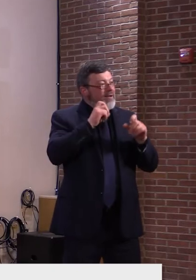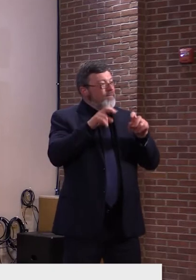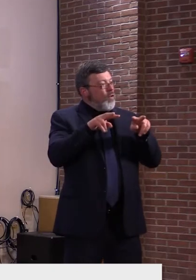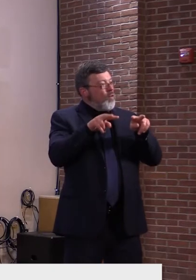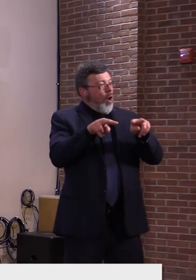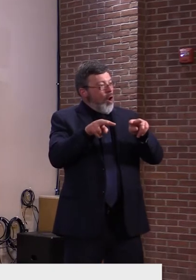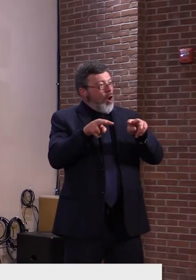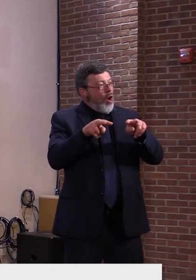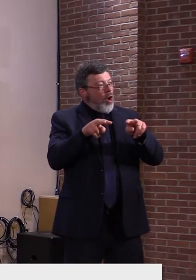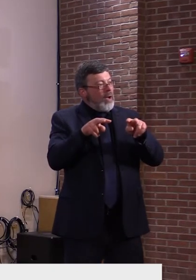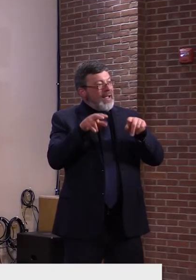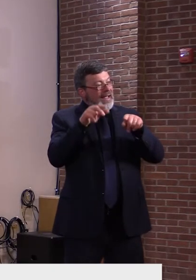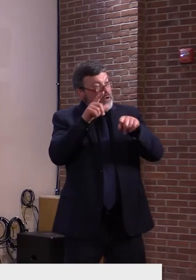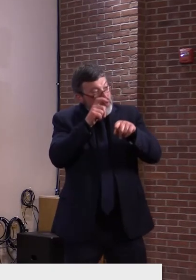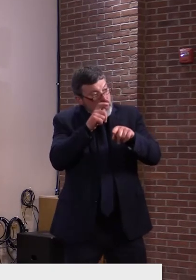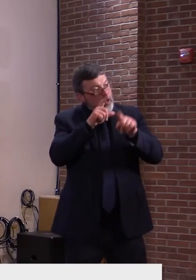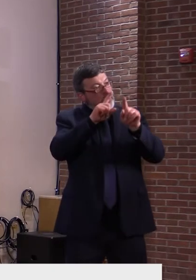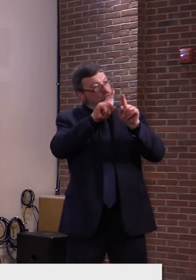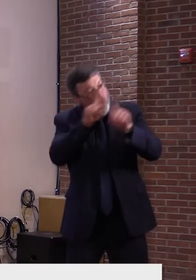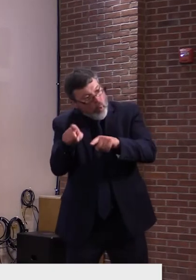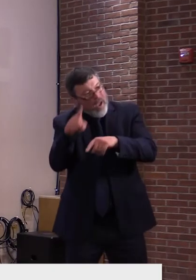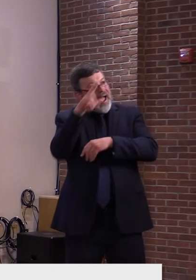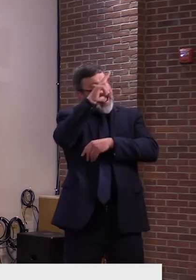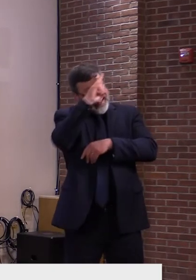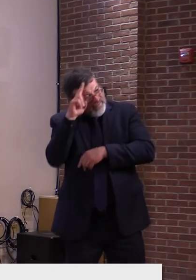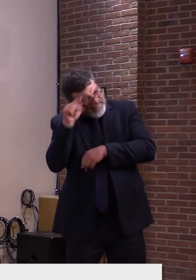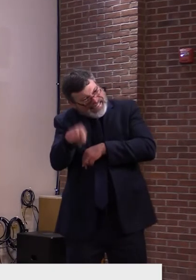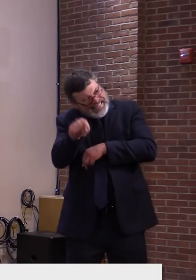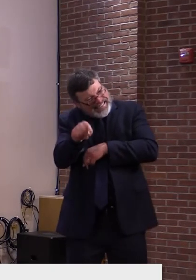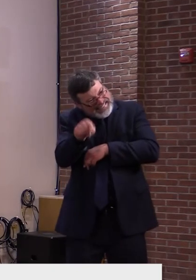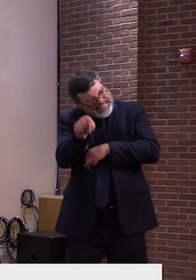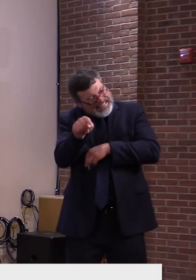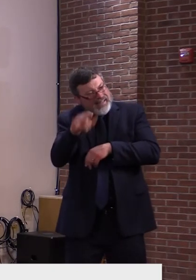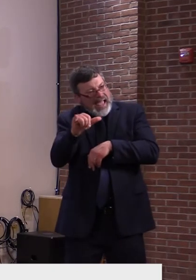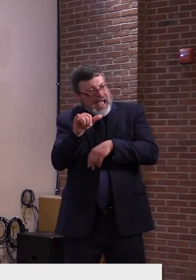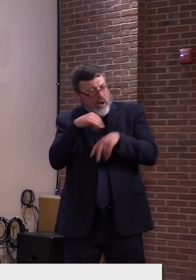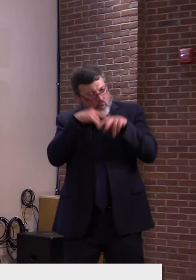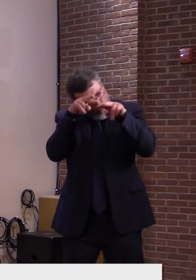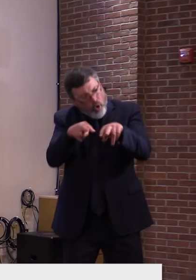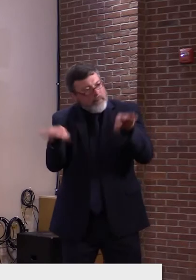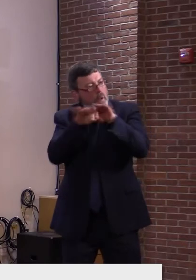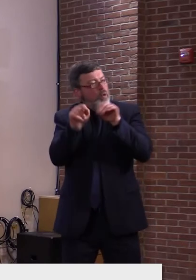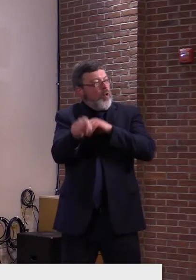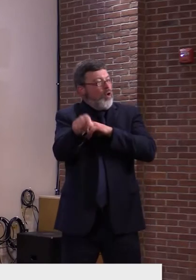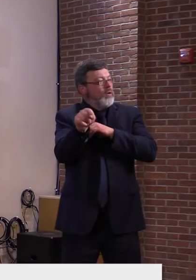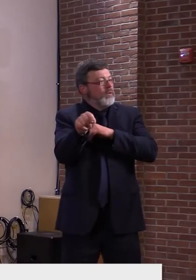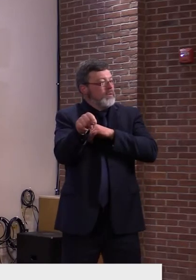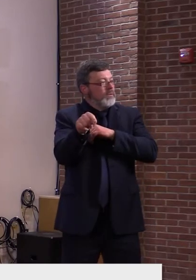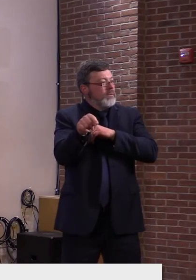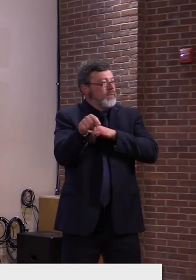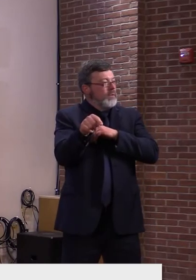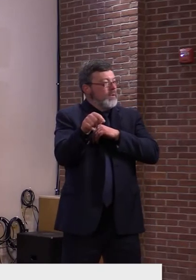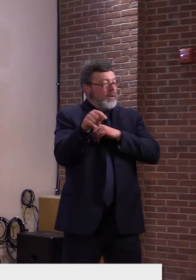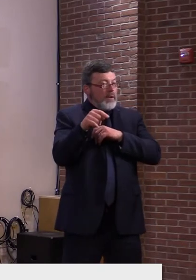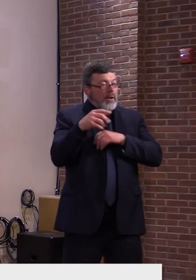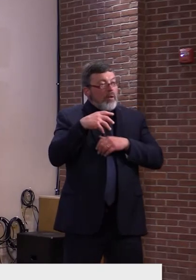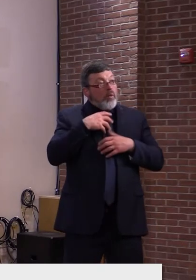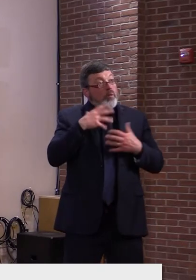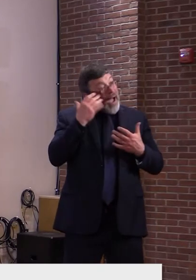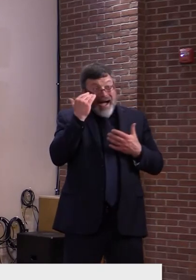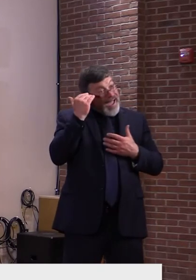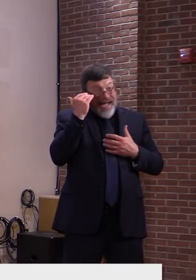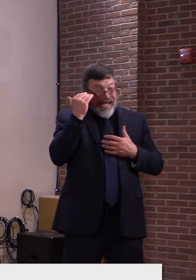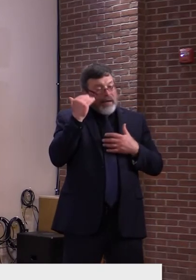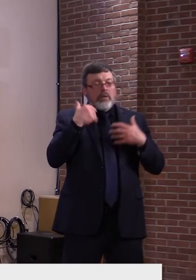system is not by any means close to at capacity. It's doing very well, and it's not being